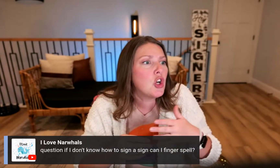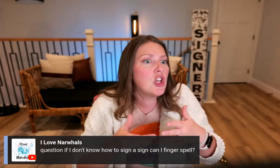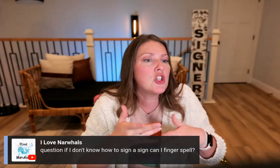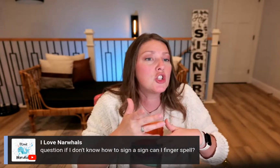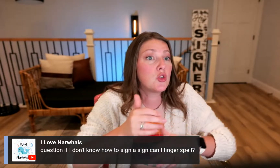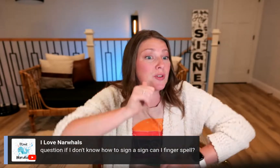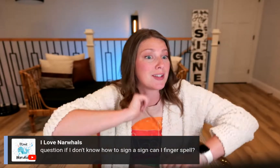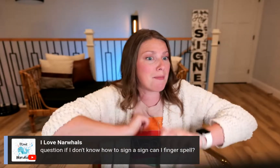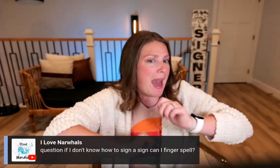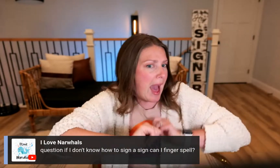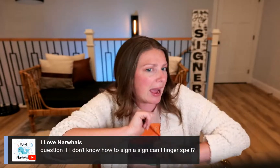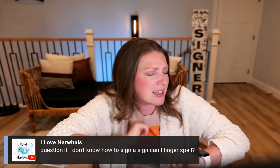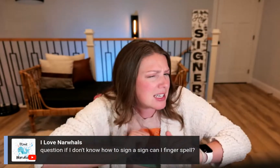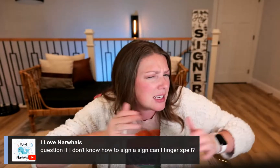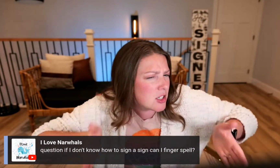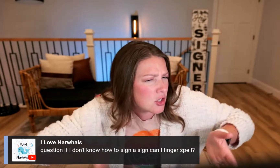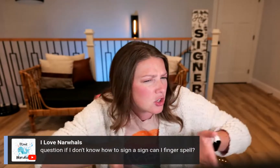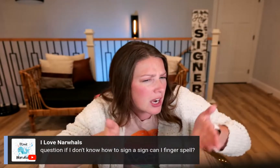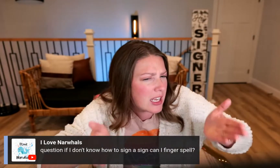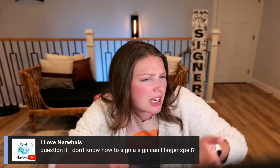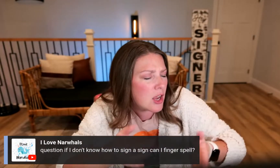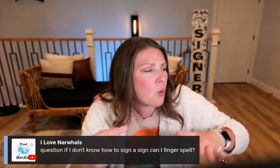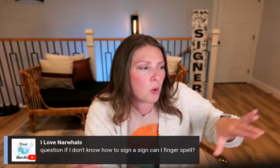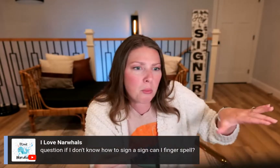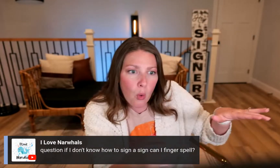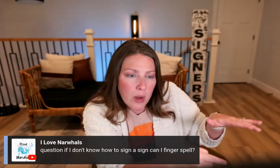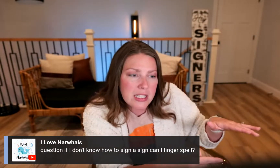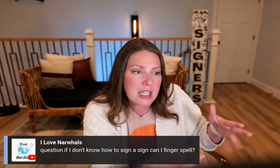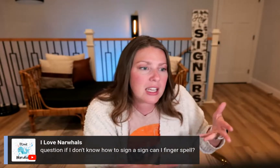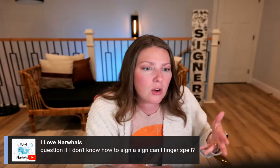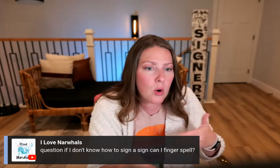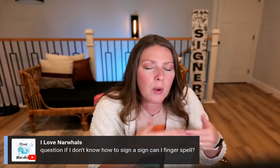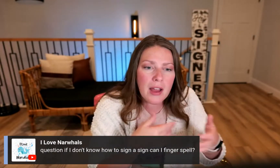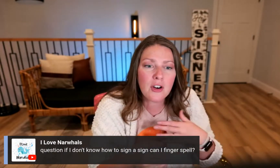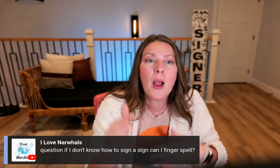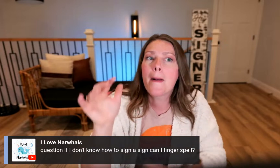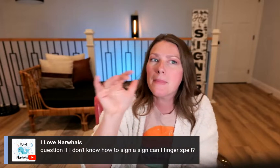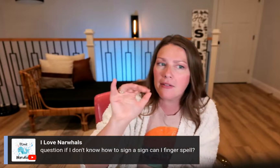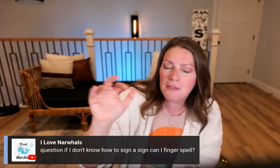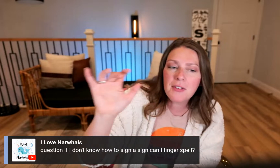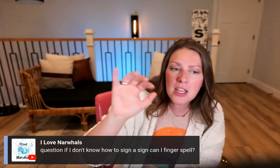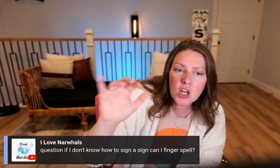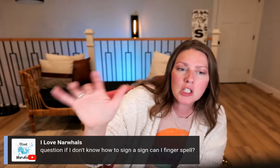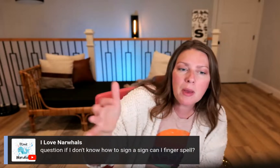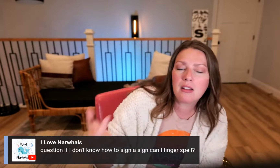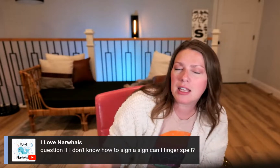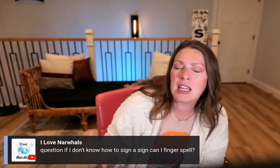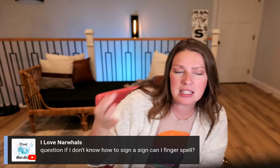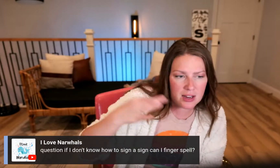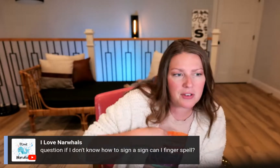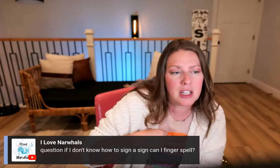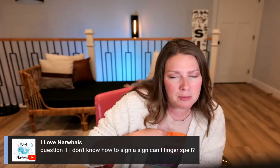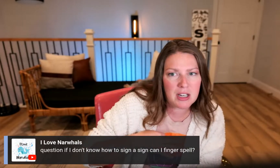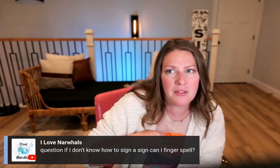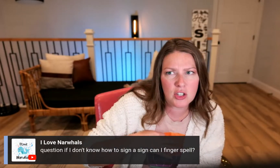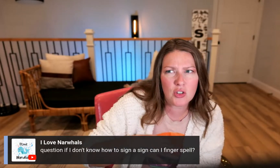could do some acting to try to get it, or pointing or whatever, but fingerspelling is definitely beneficial.